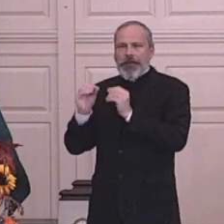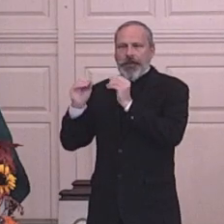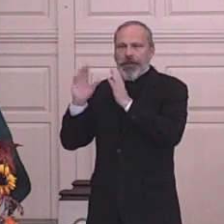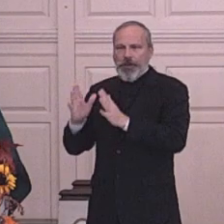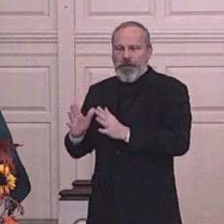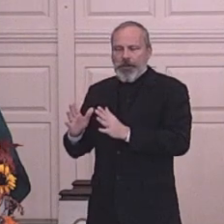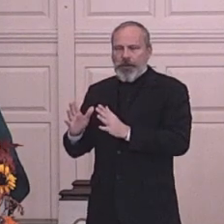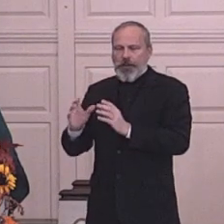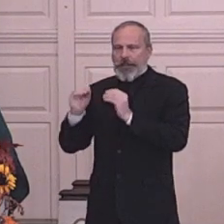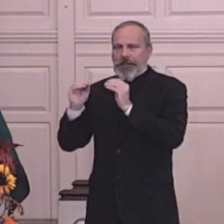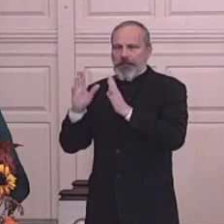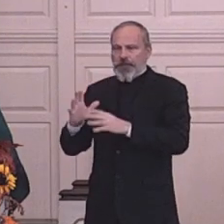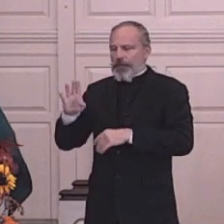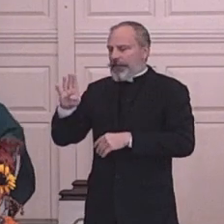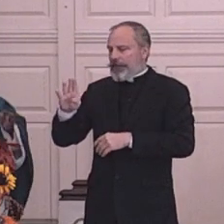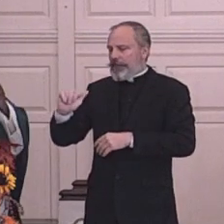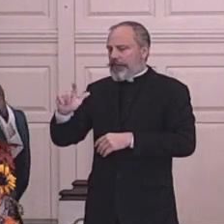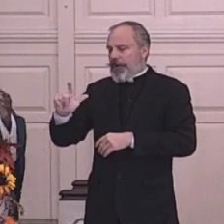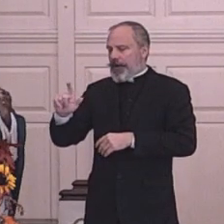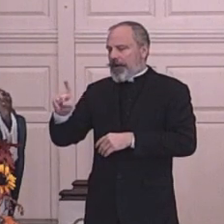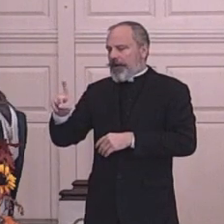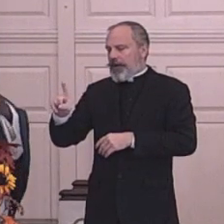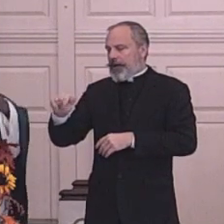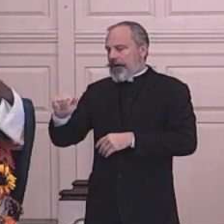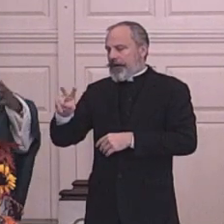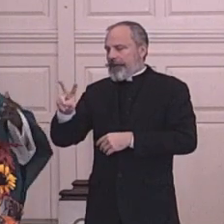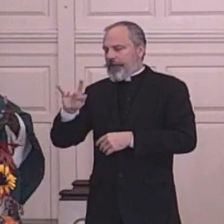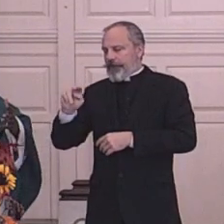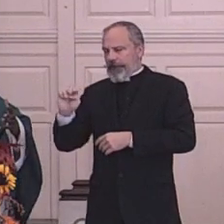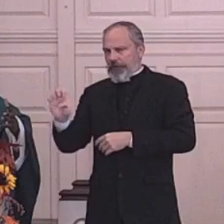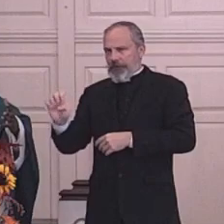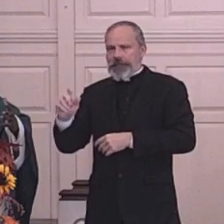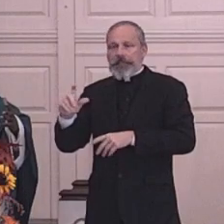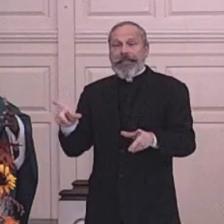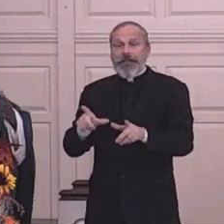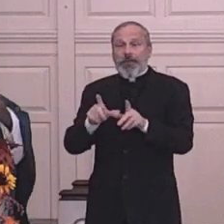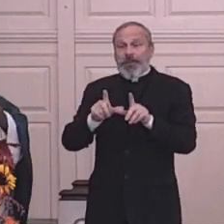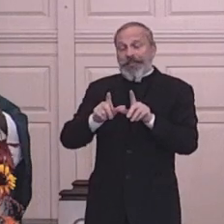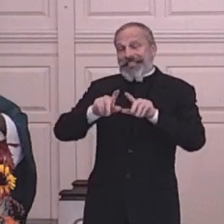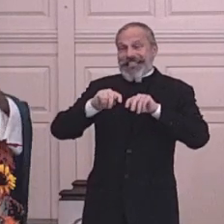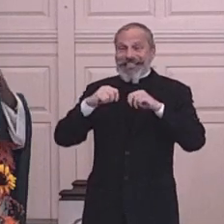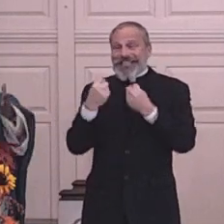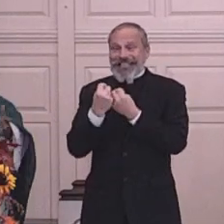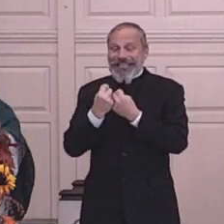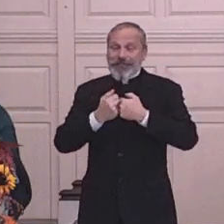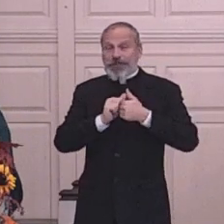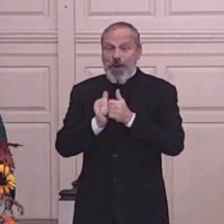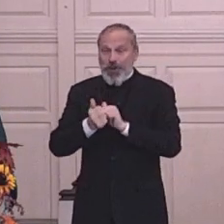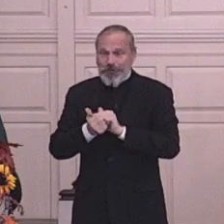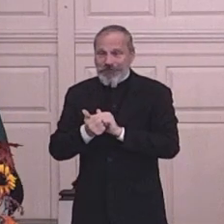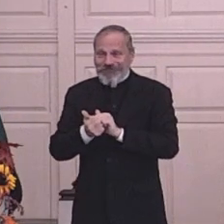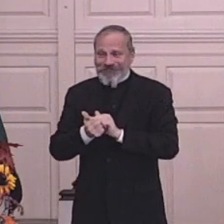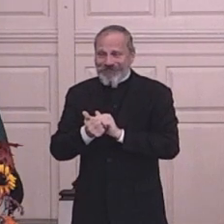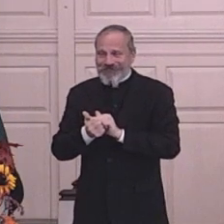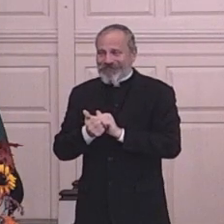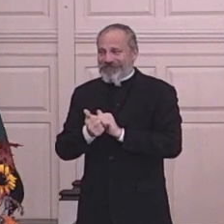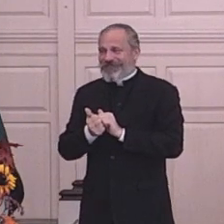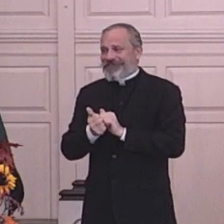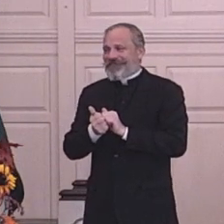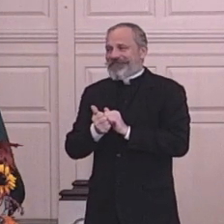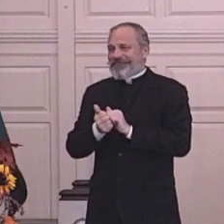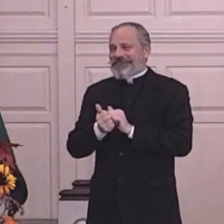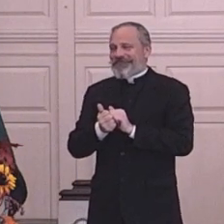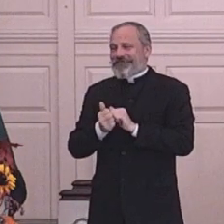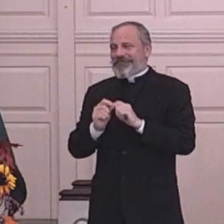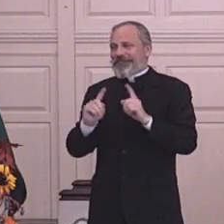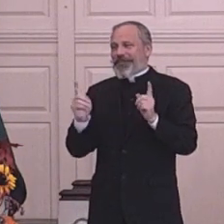Professor Baldovin, he says, liturgy is a team sport. Liturgy is a team sport.